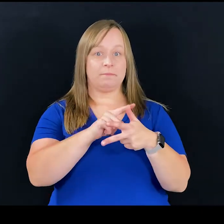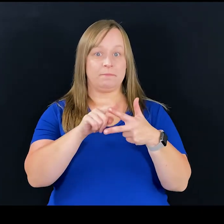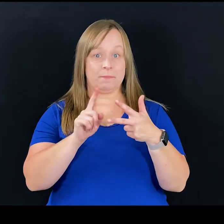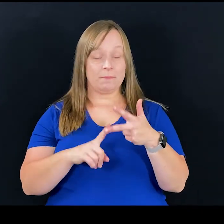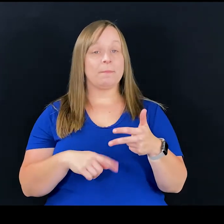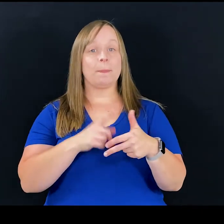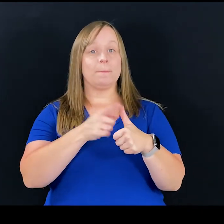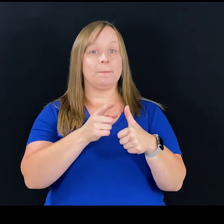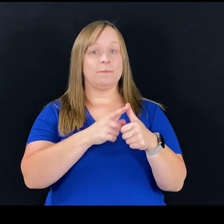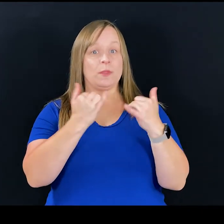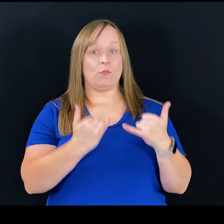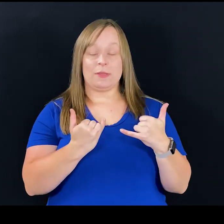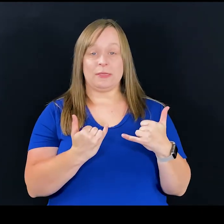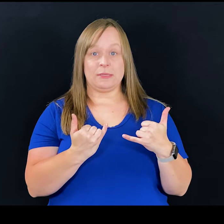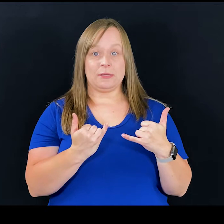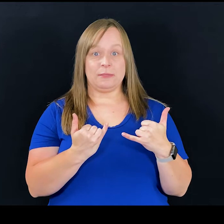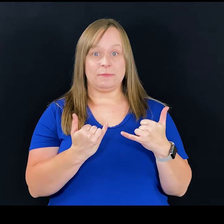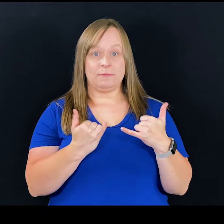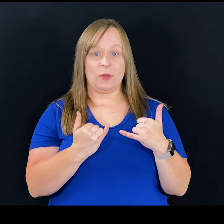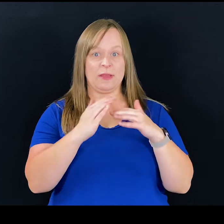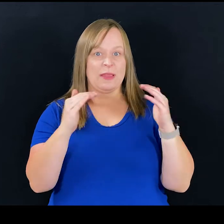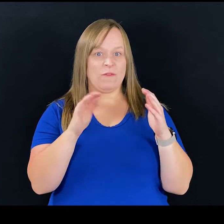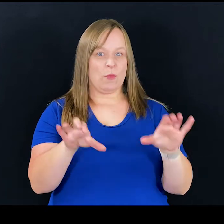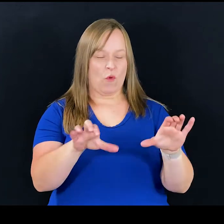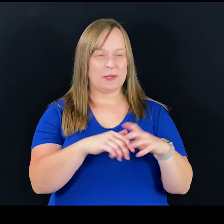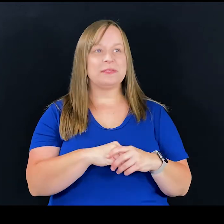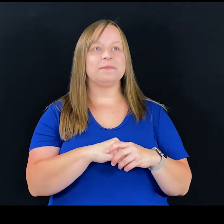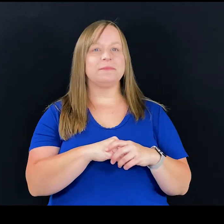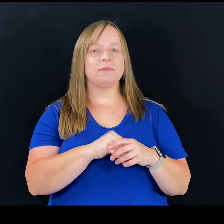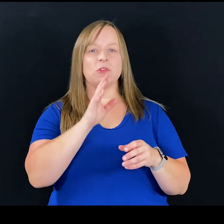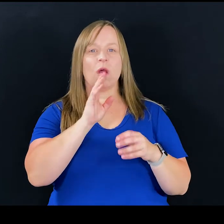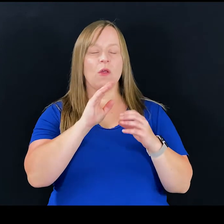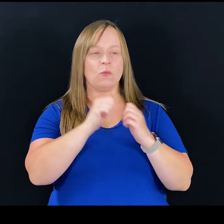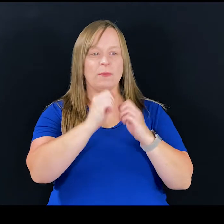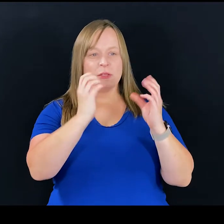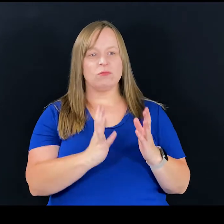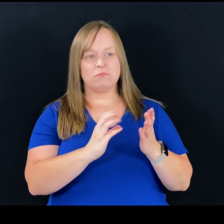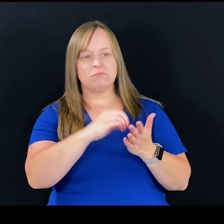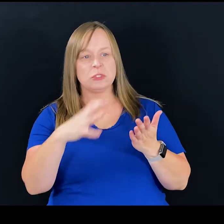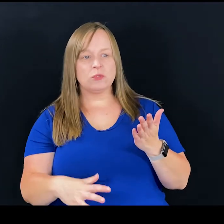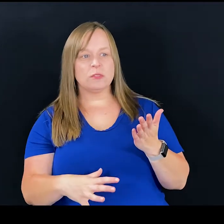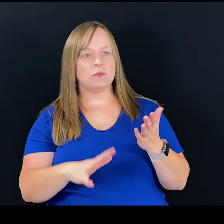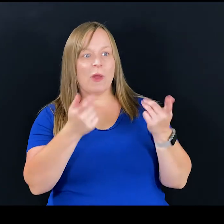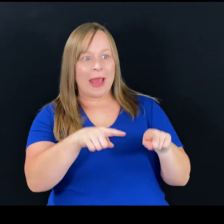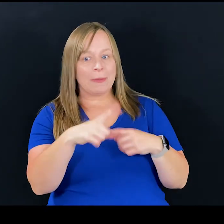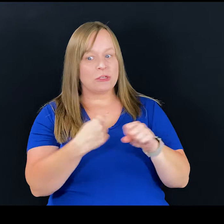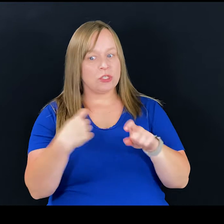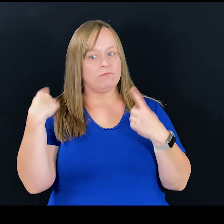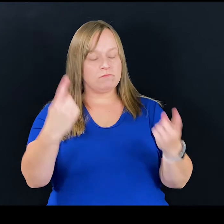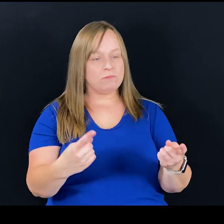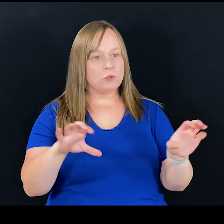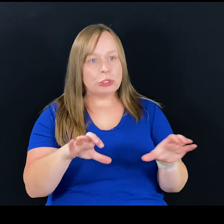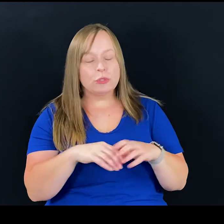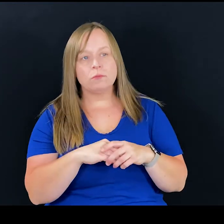The 3 parts of an IEP are the present, call them present levels of performance. But when I talk with my students, I kind of talk about like, what happened